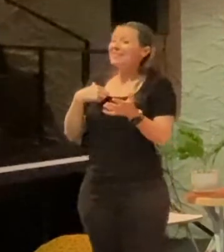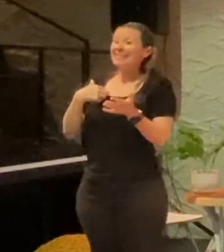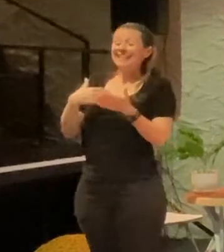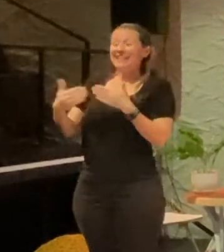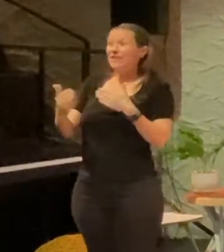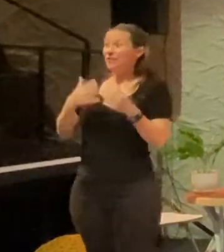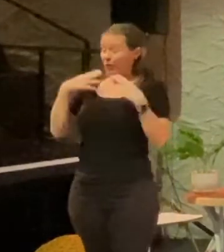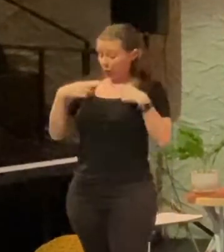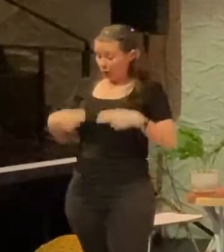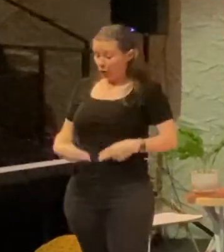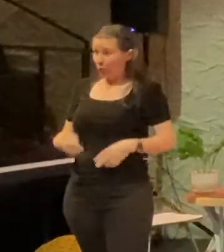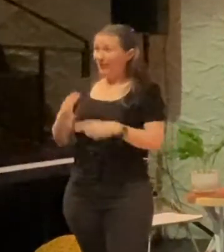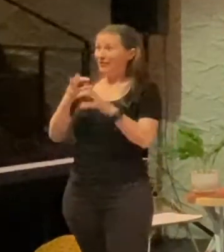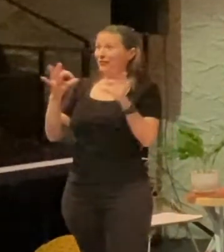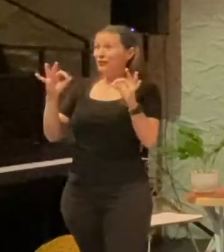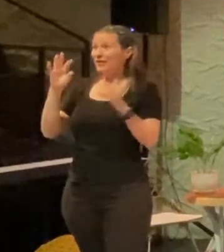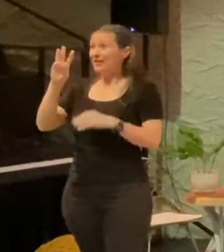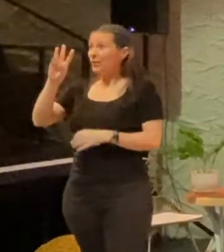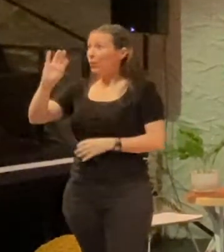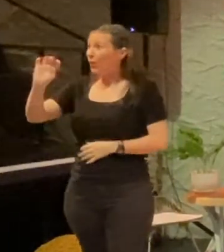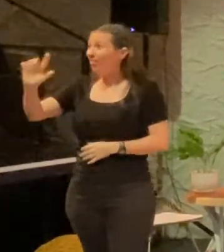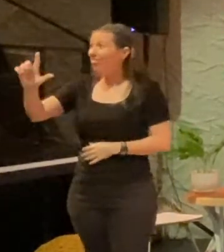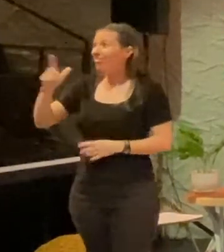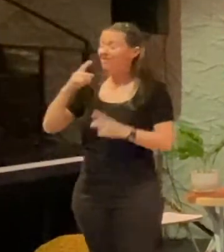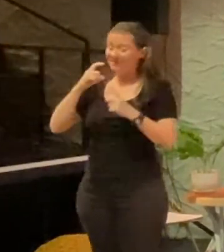free will and even sin